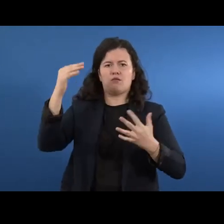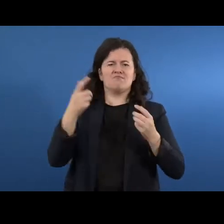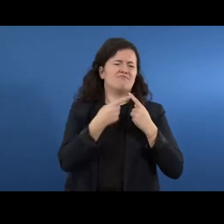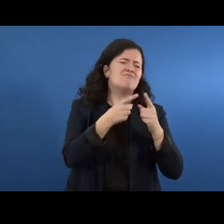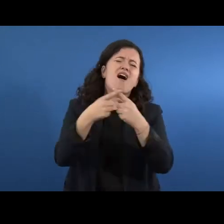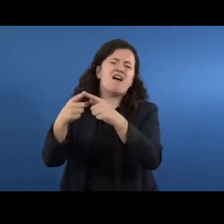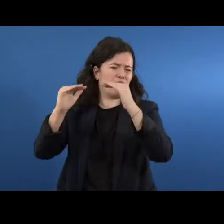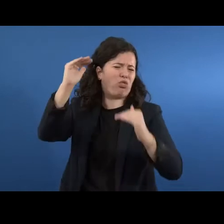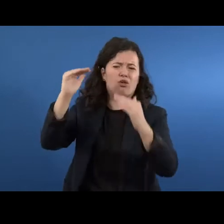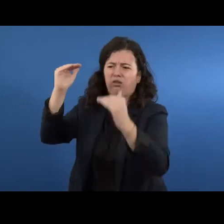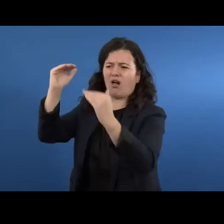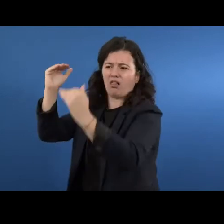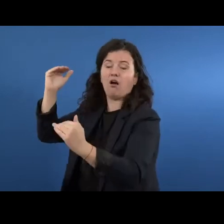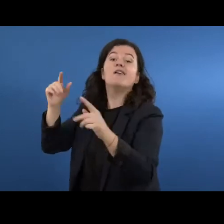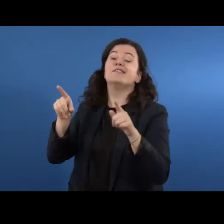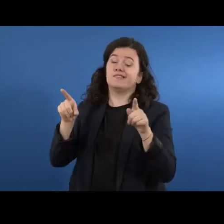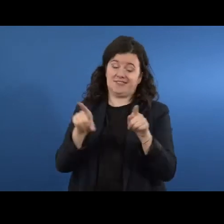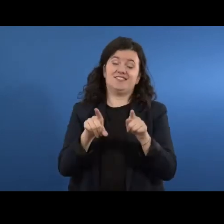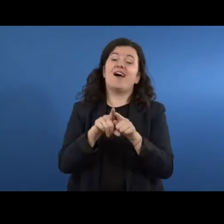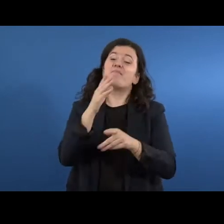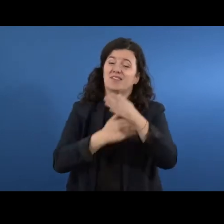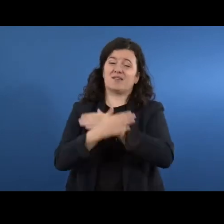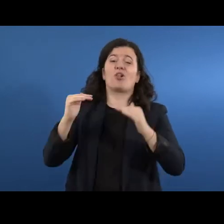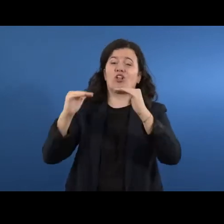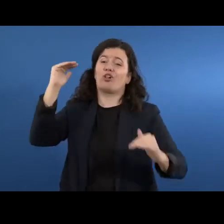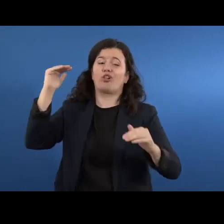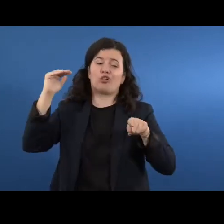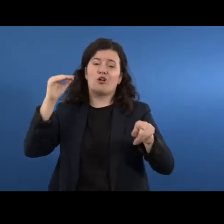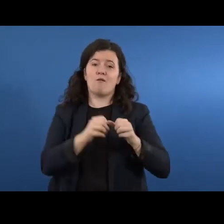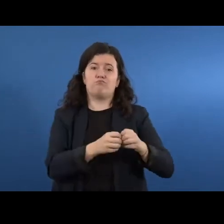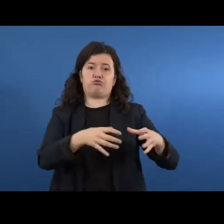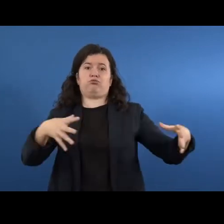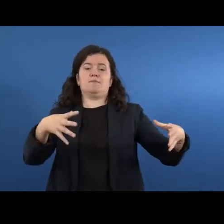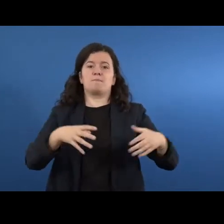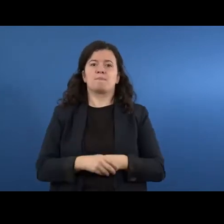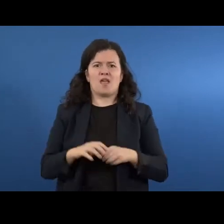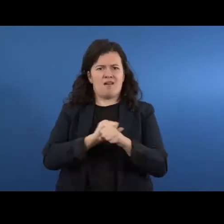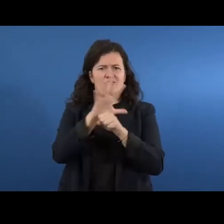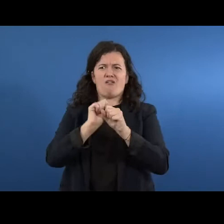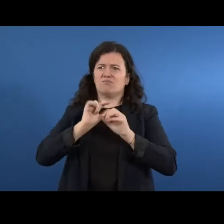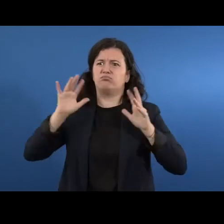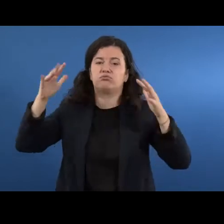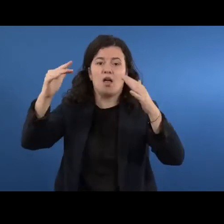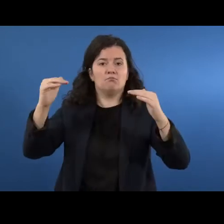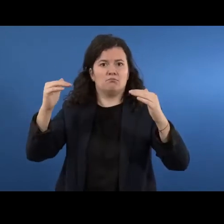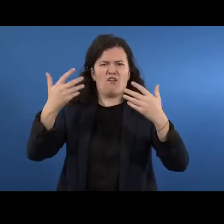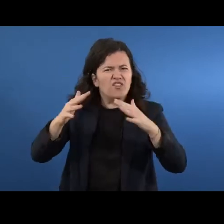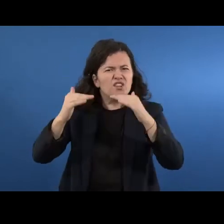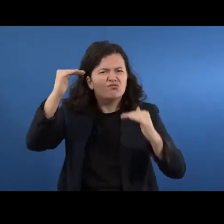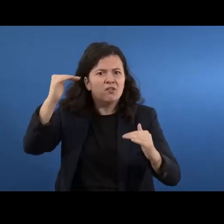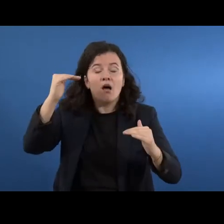Obviously, the pandemic has also accelerated the digitalization. So that's why we think this topic is